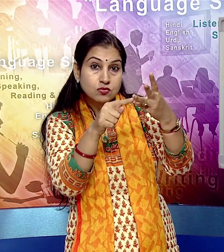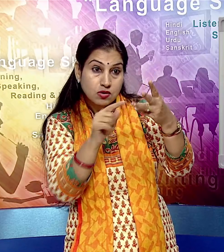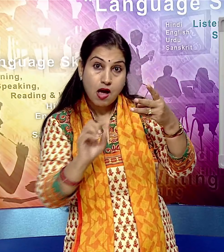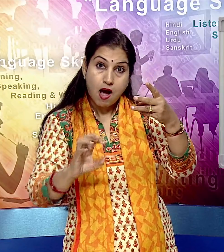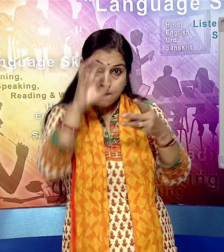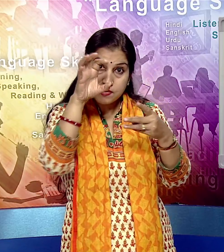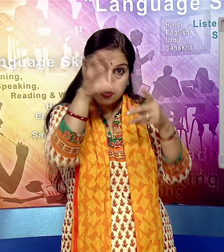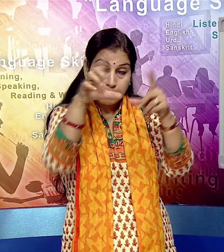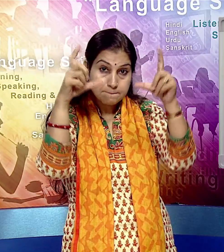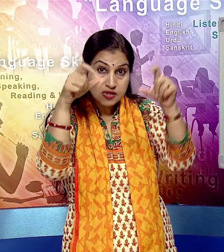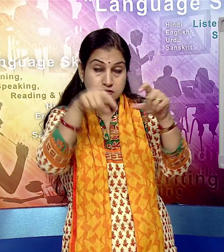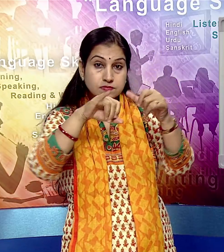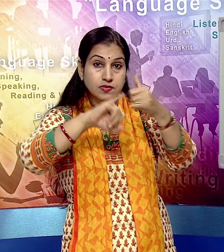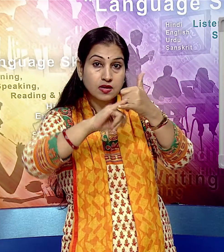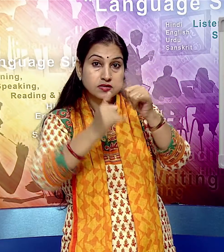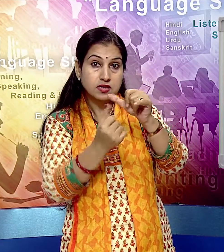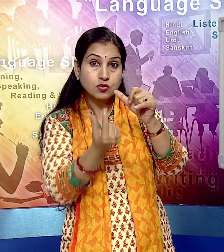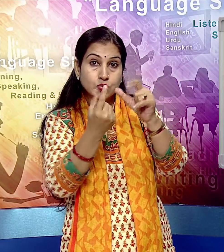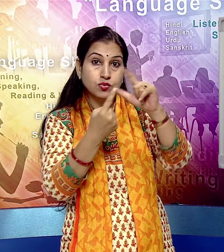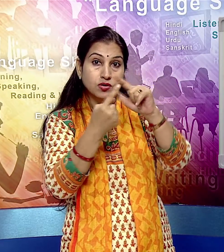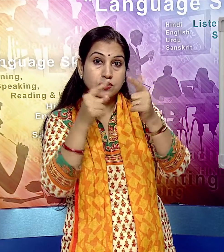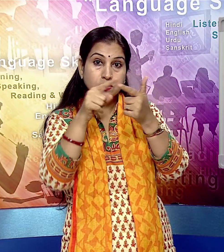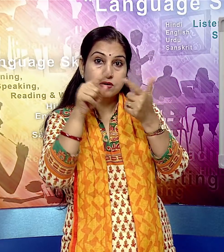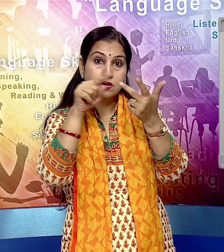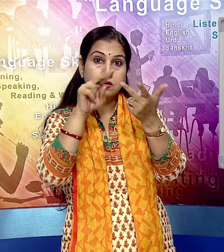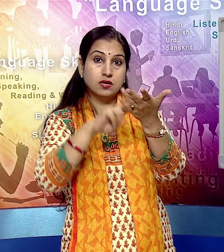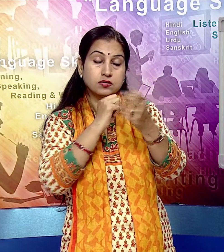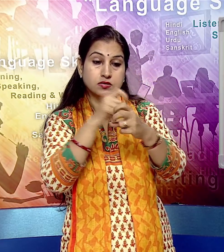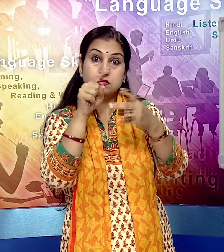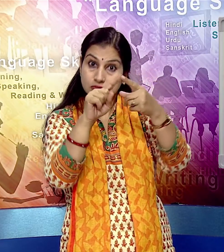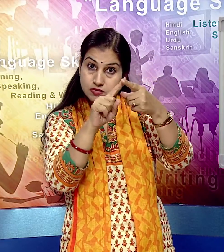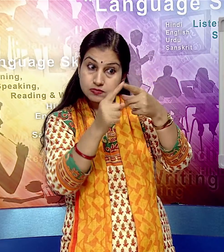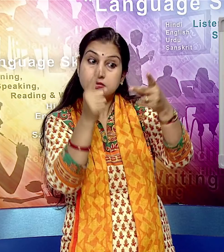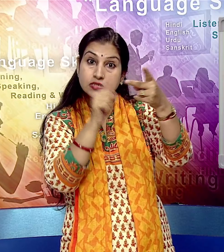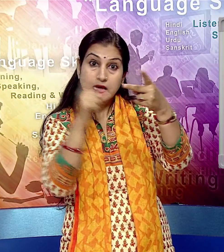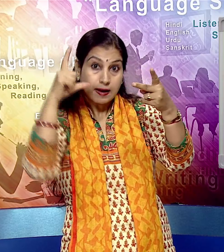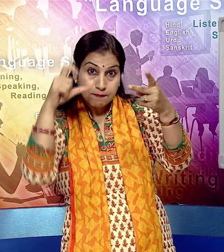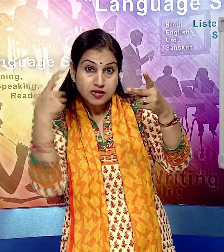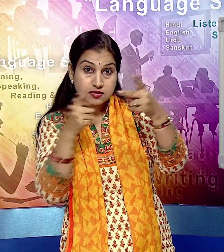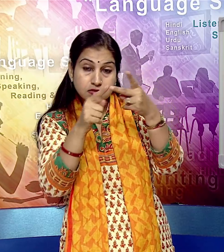of sorting. The second picture is of shallow frying.